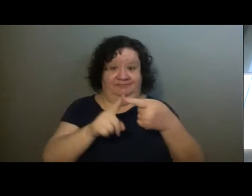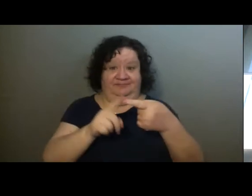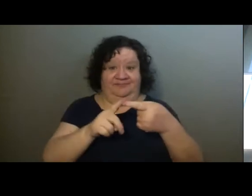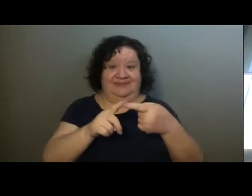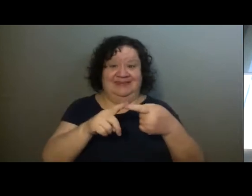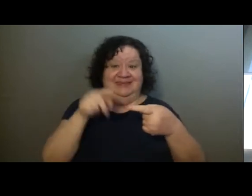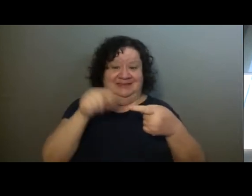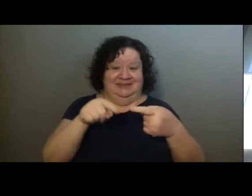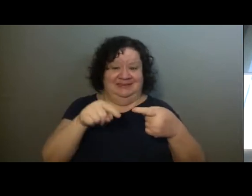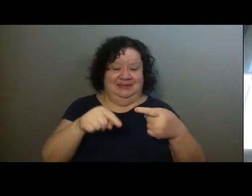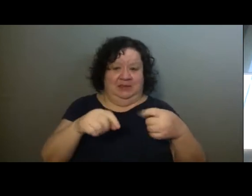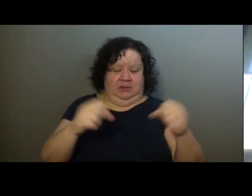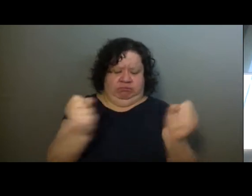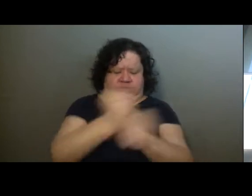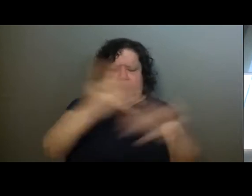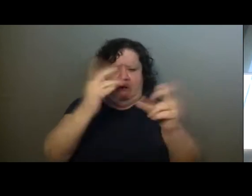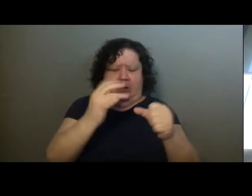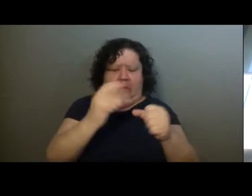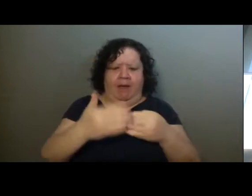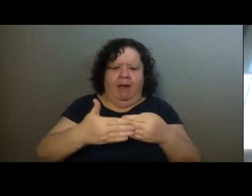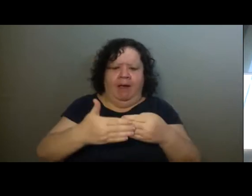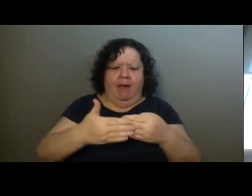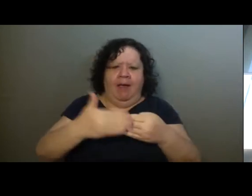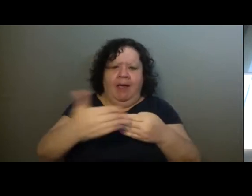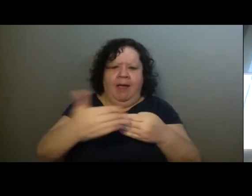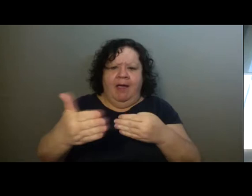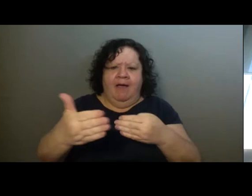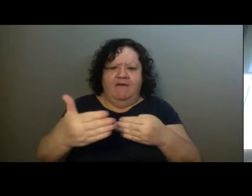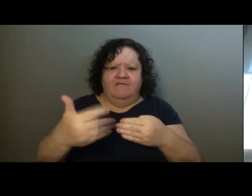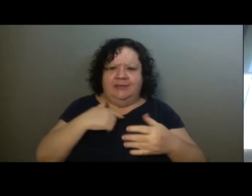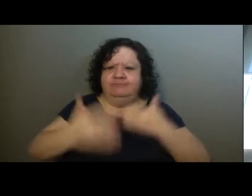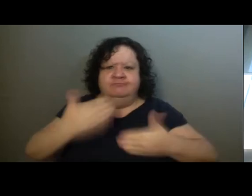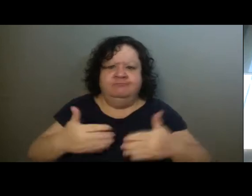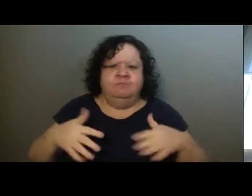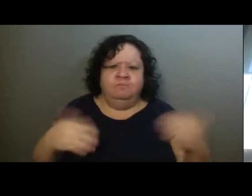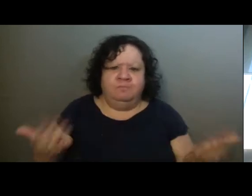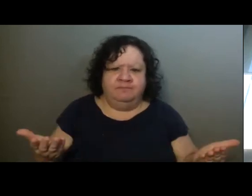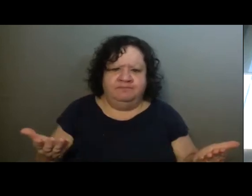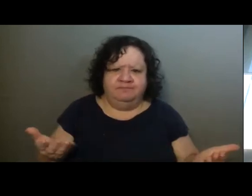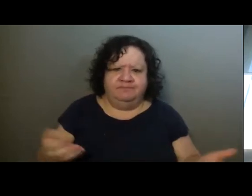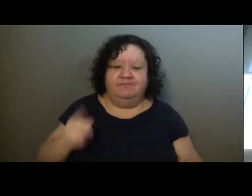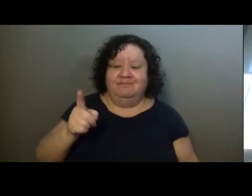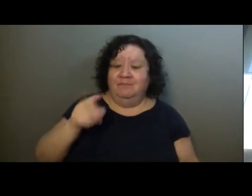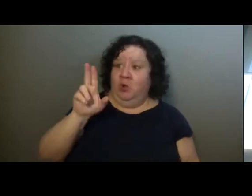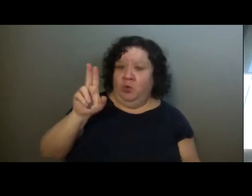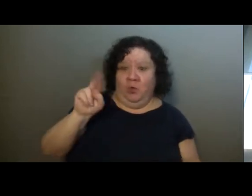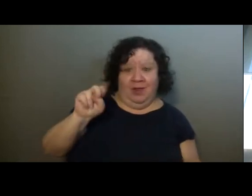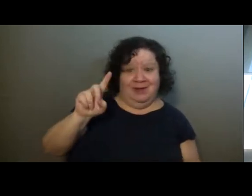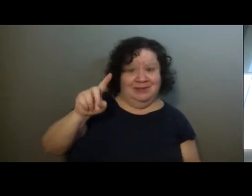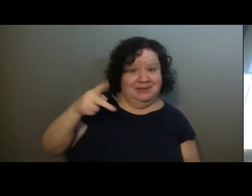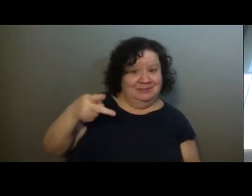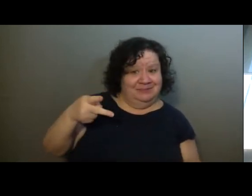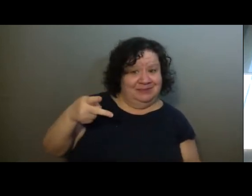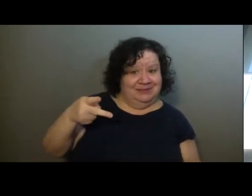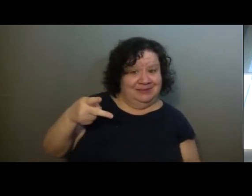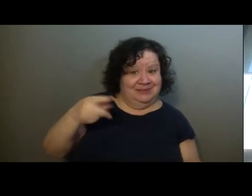Nations and as UNDP, we need to go back to leaving no one behind. I know it seems a bit obvious, but I think